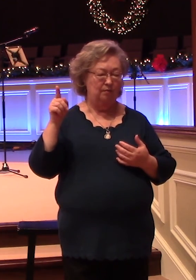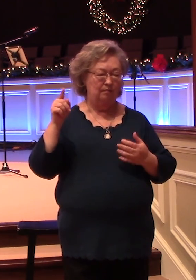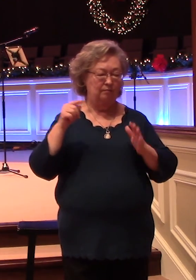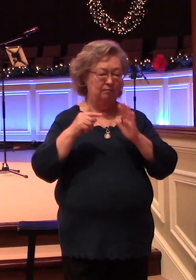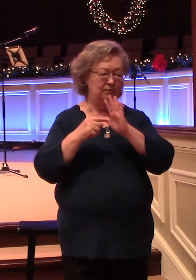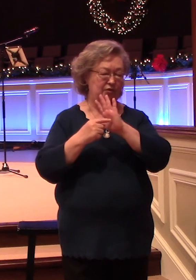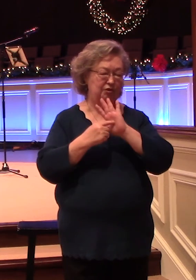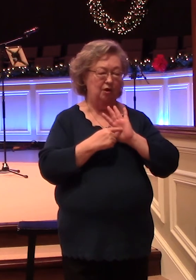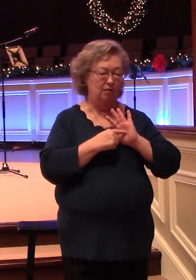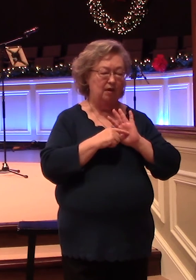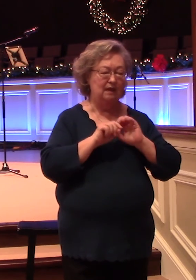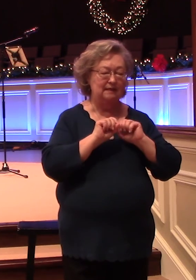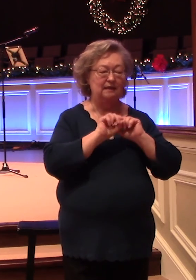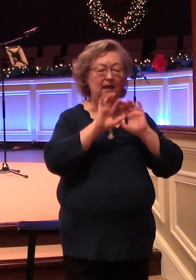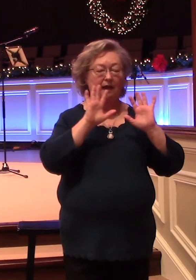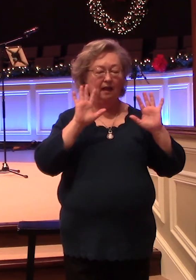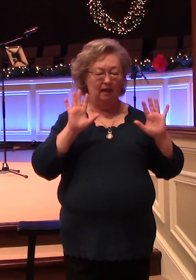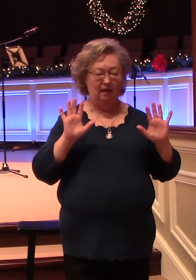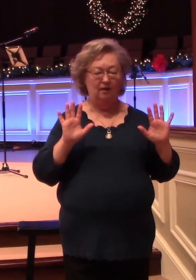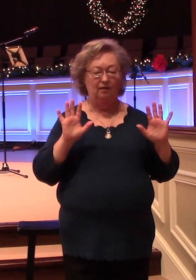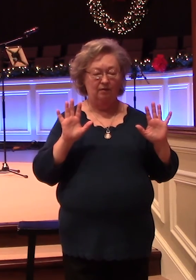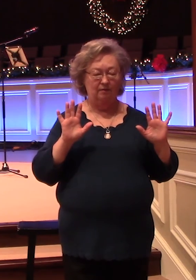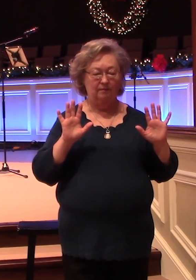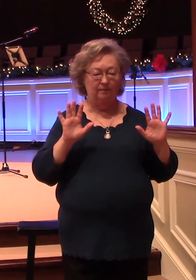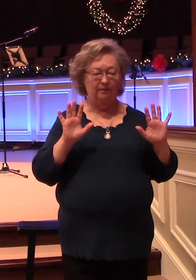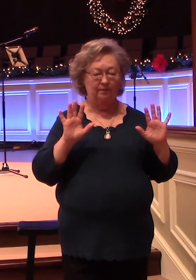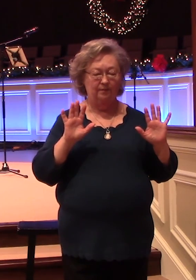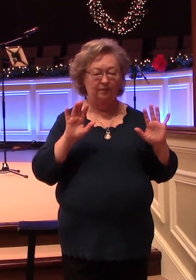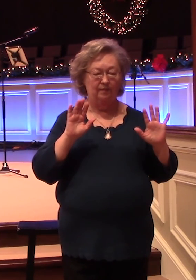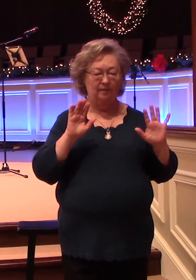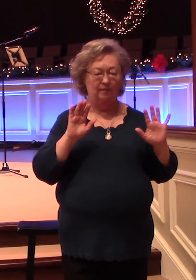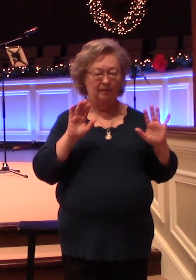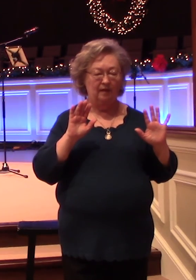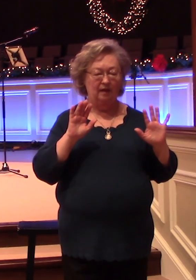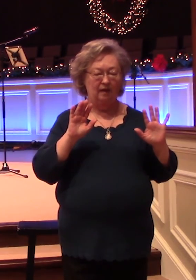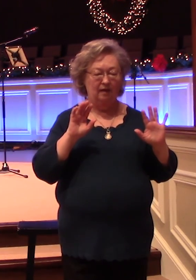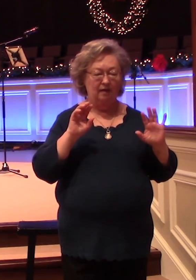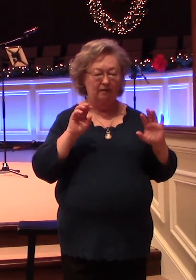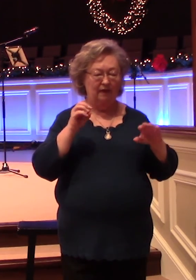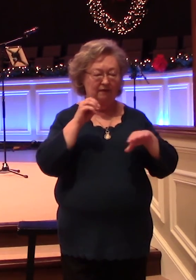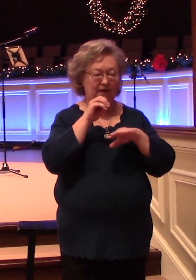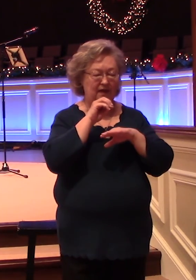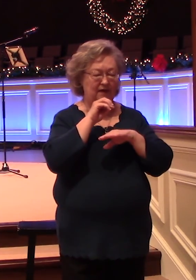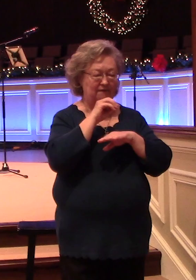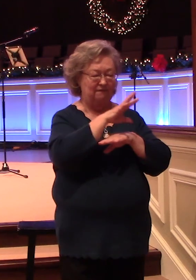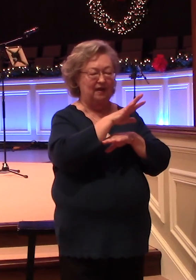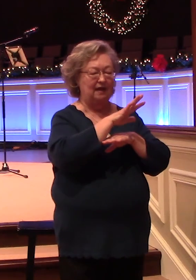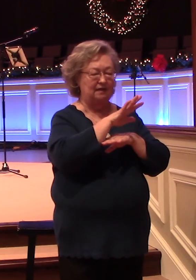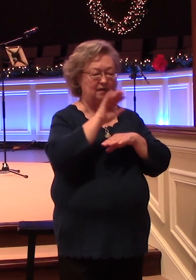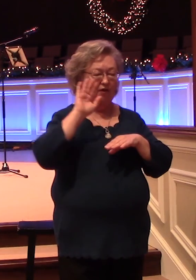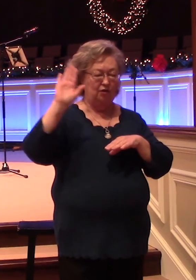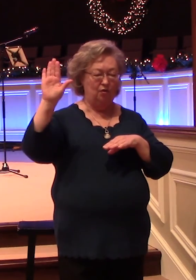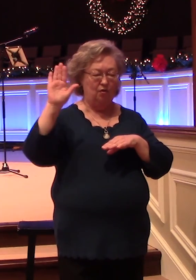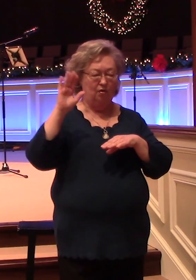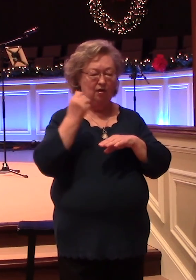that the effect of that love is loving one another. And the nature of that love is